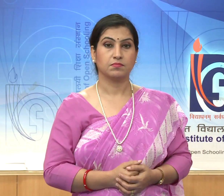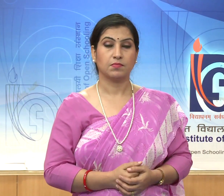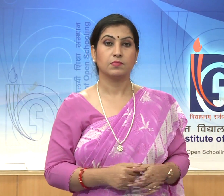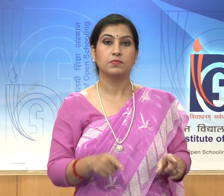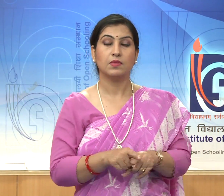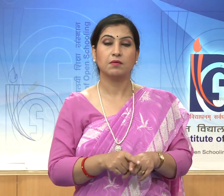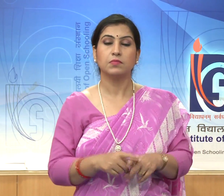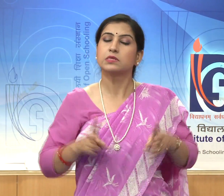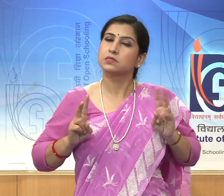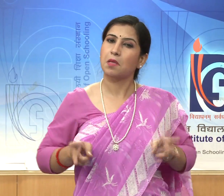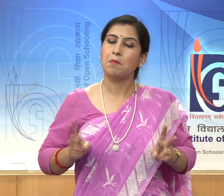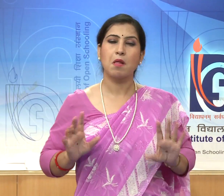by genuine